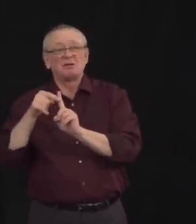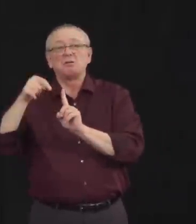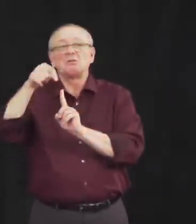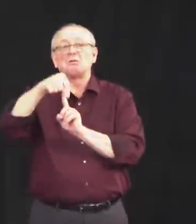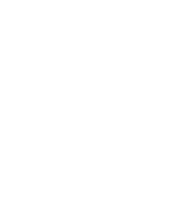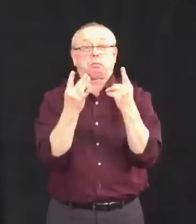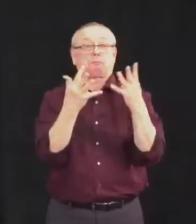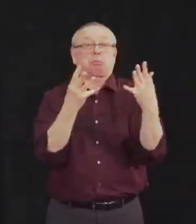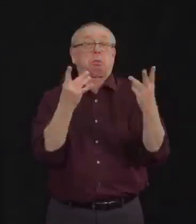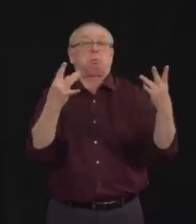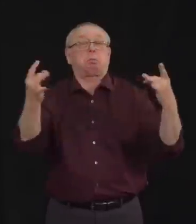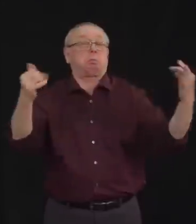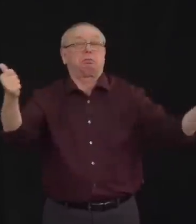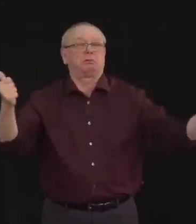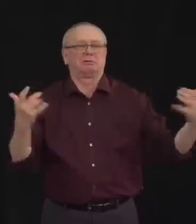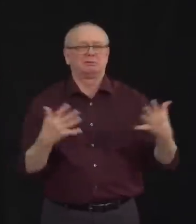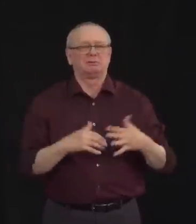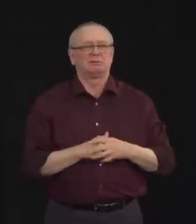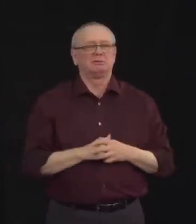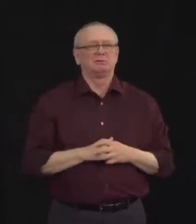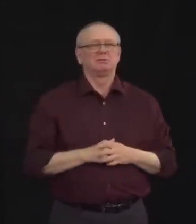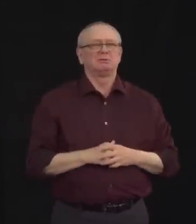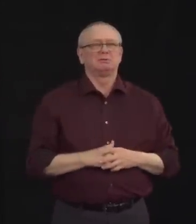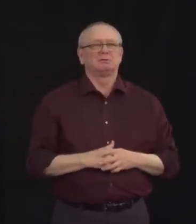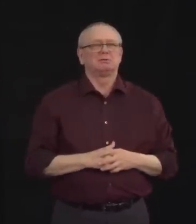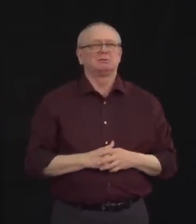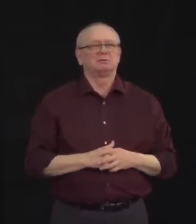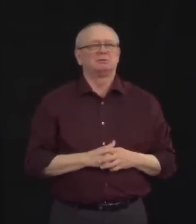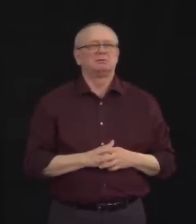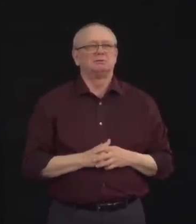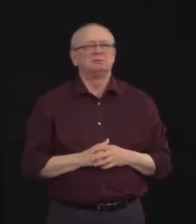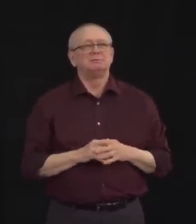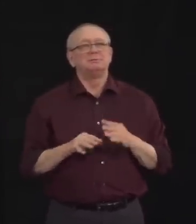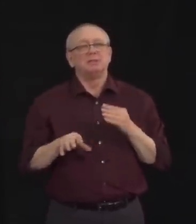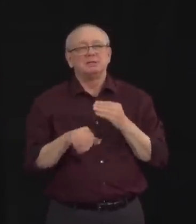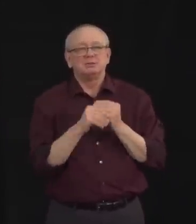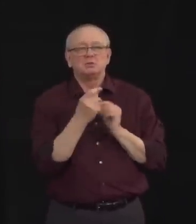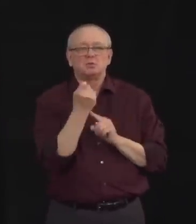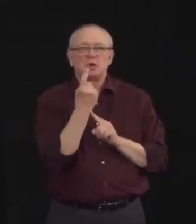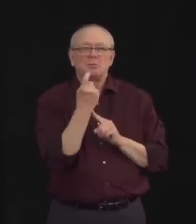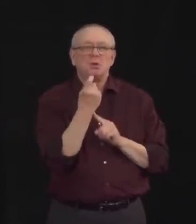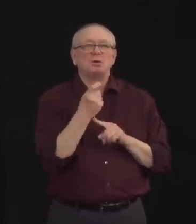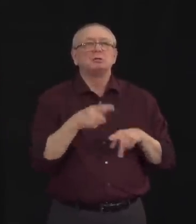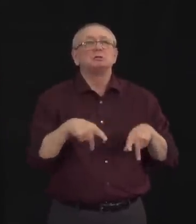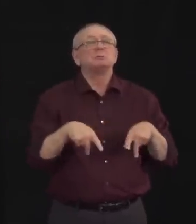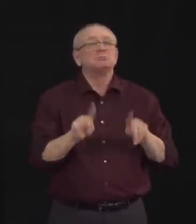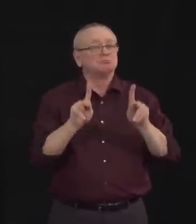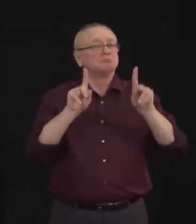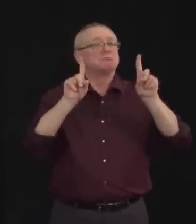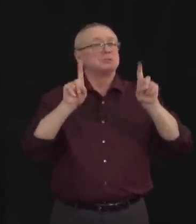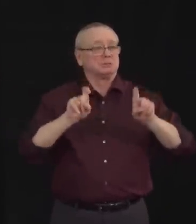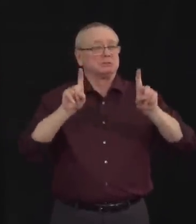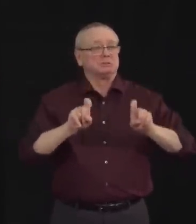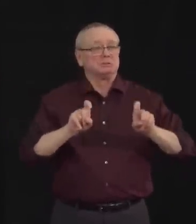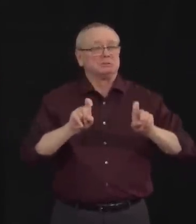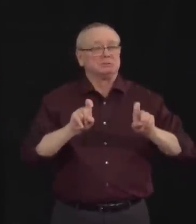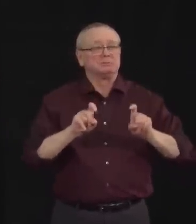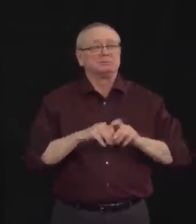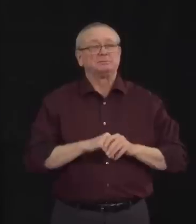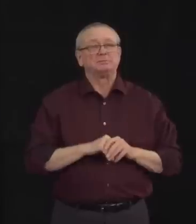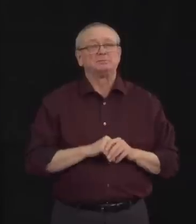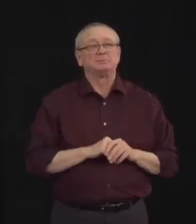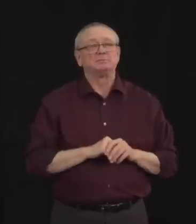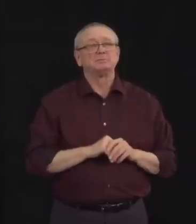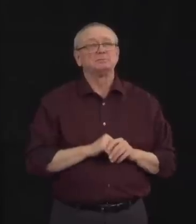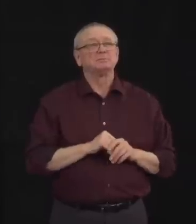not. Finally, one additional testing expansion we are putting in place is a protocol to test all those